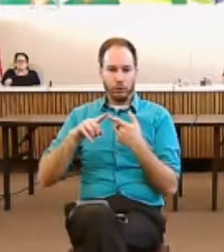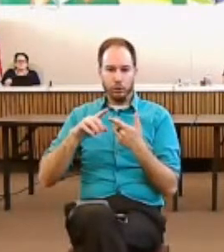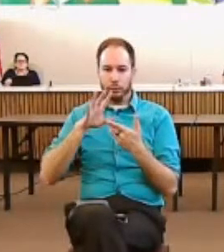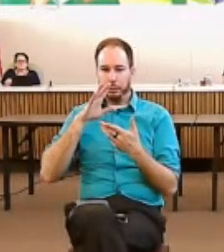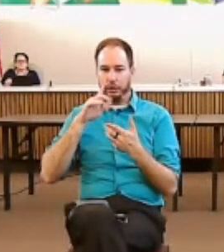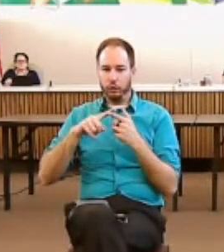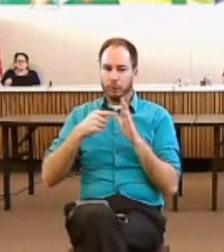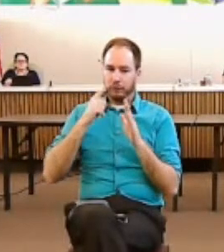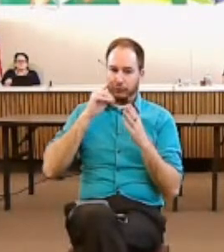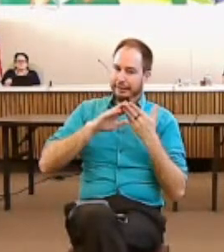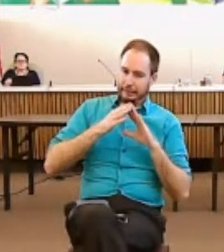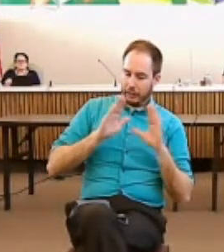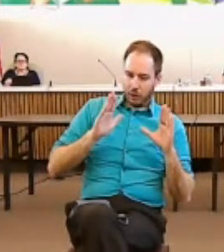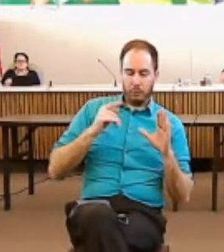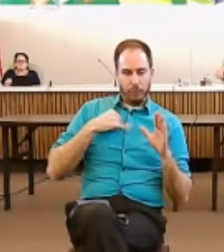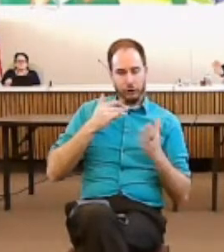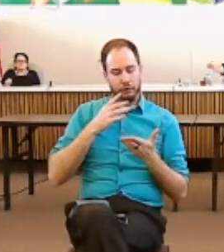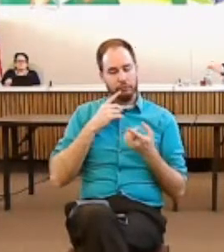speaking for the town,